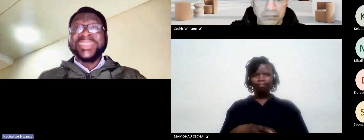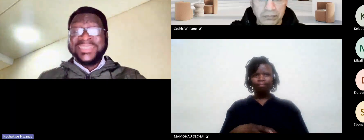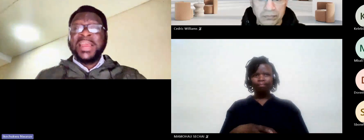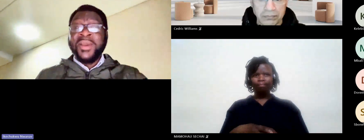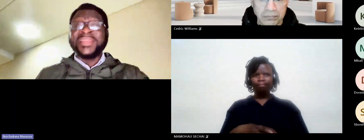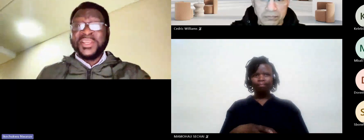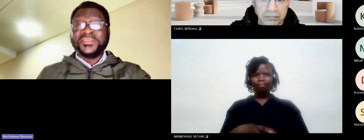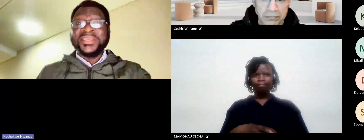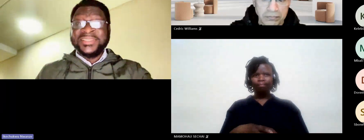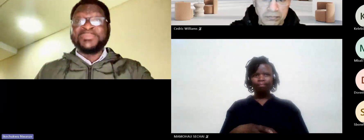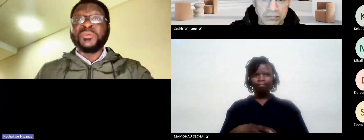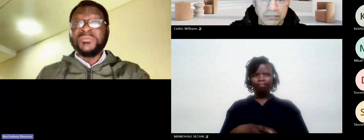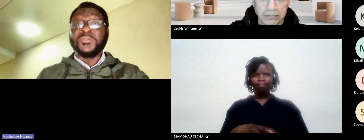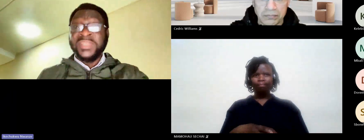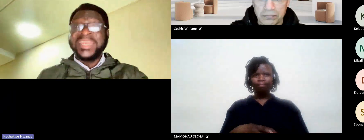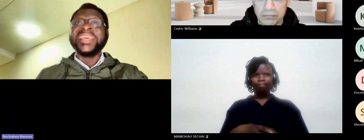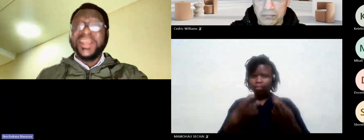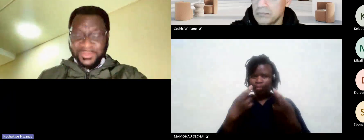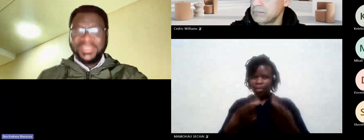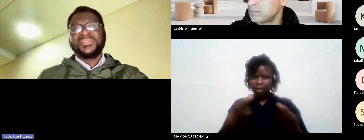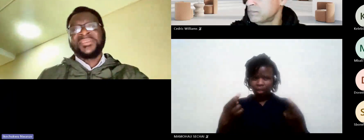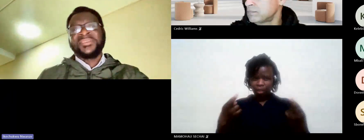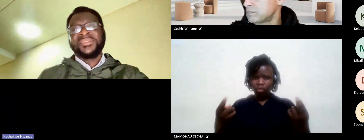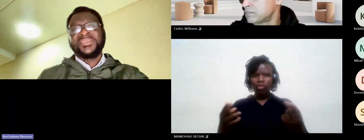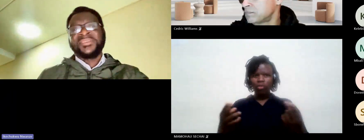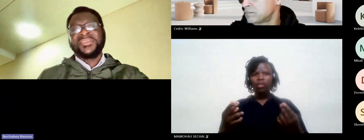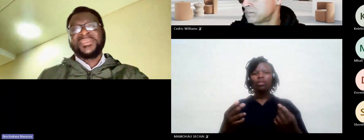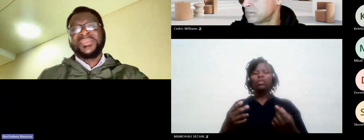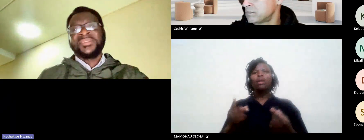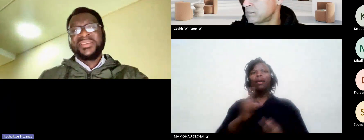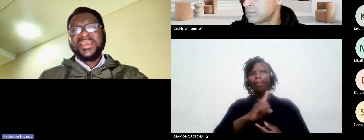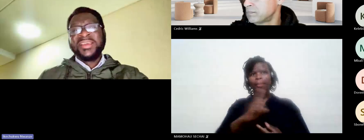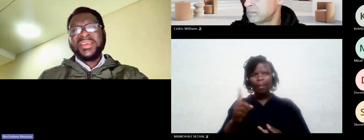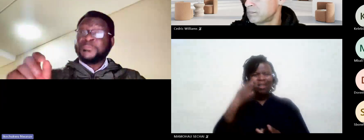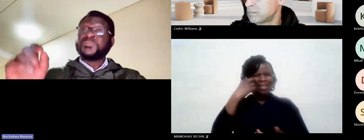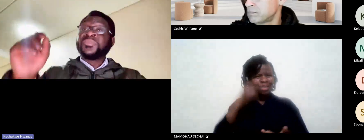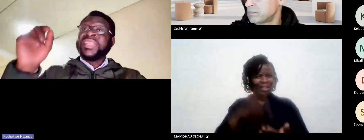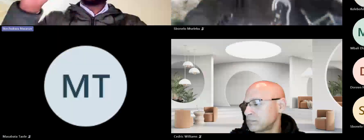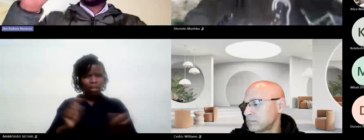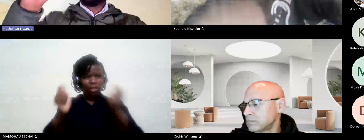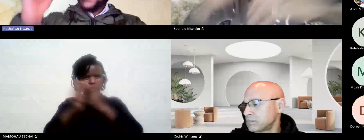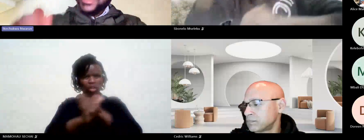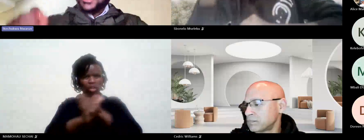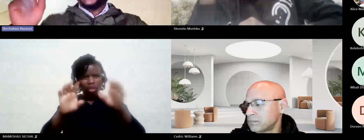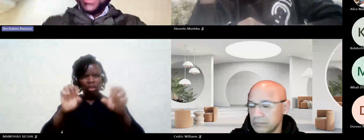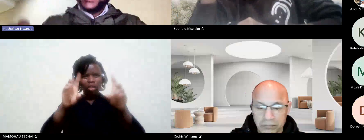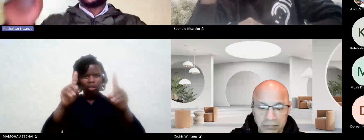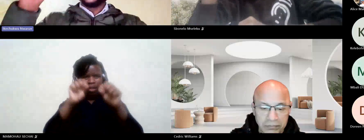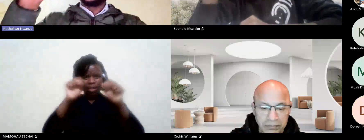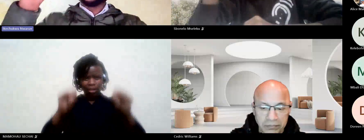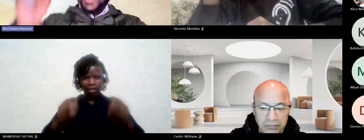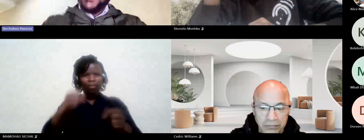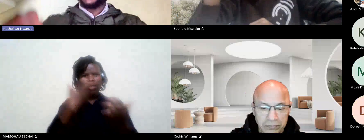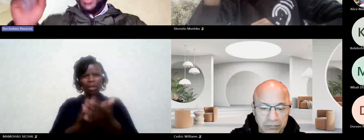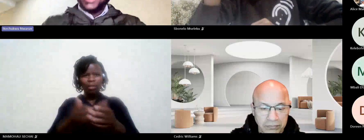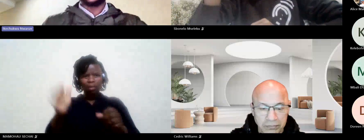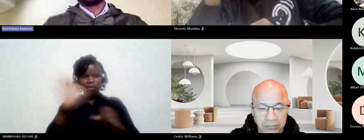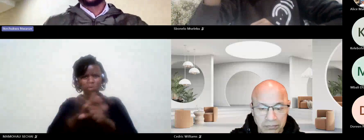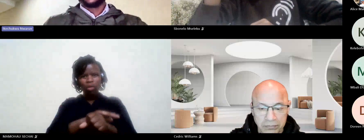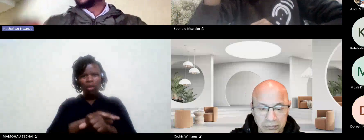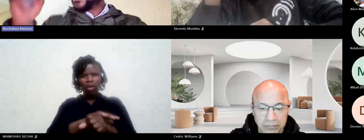actually radically change our educational system to be fully inclusive. Because if you note, that's one of the major things that we